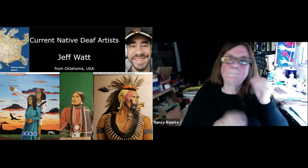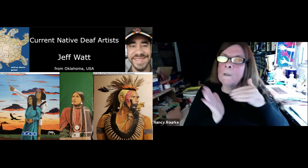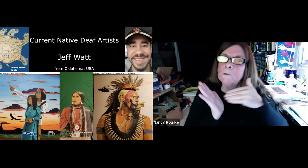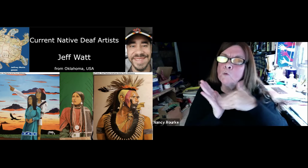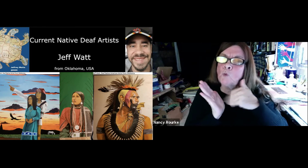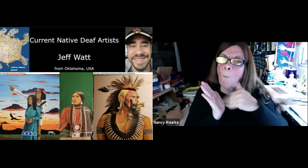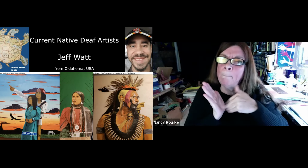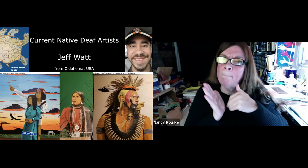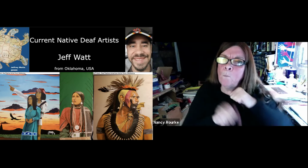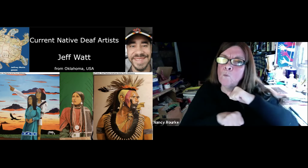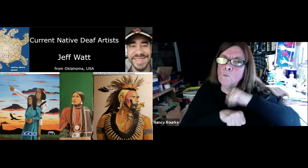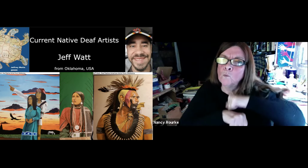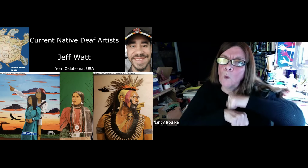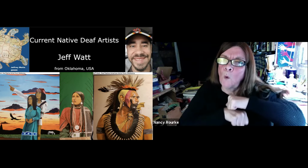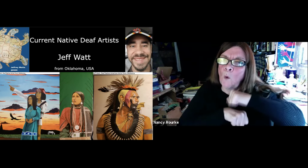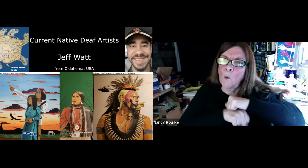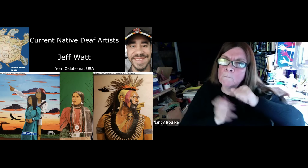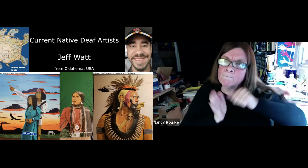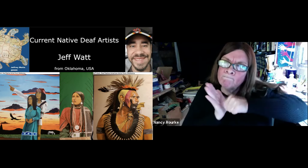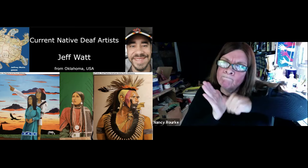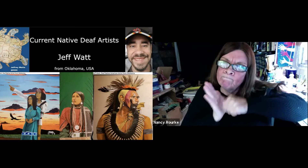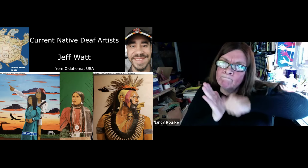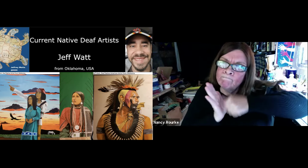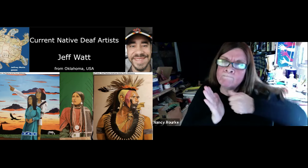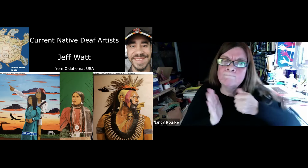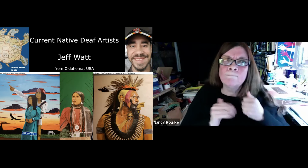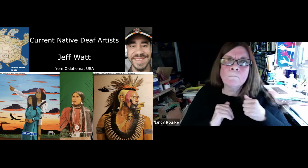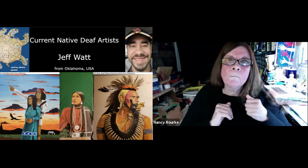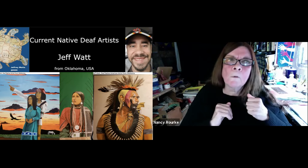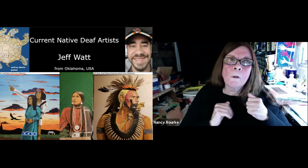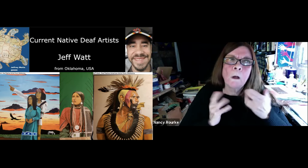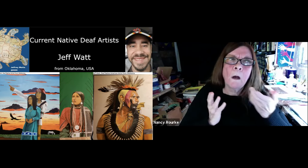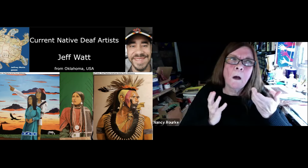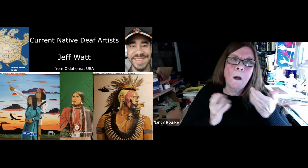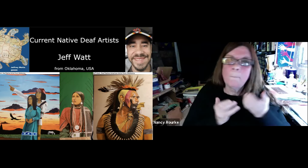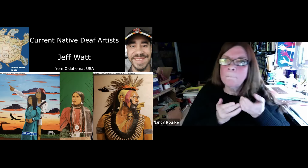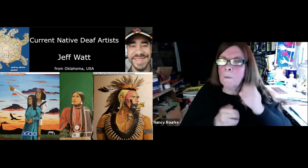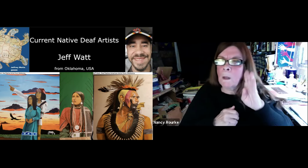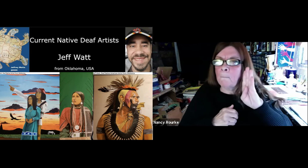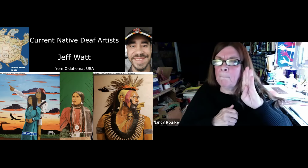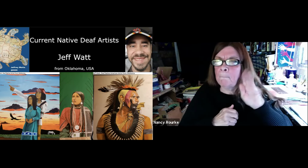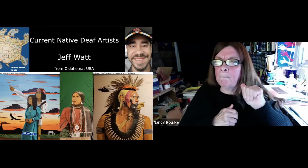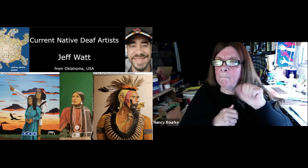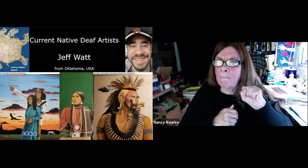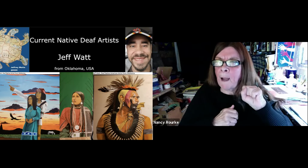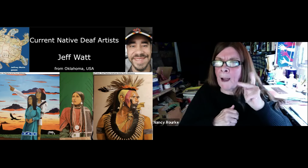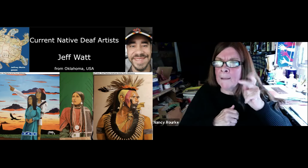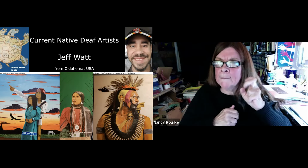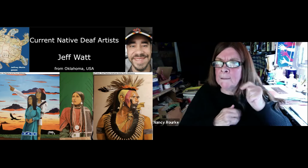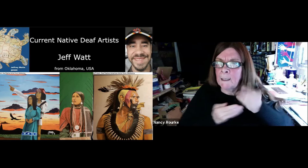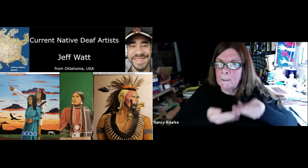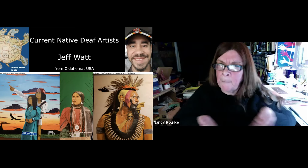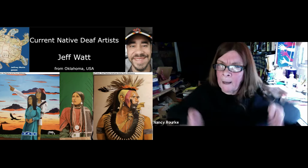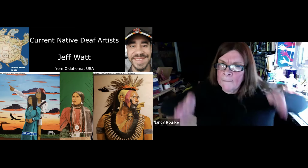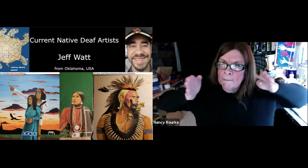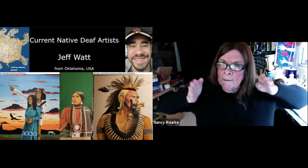artists that do bead work. Deaf artists that work with soapstone. And carve that out. As well